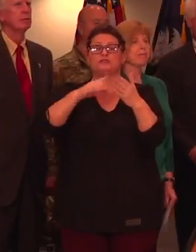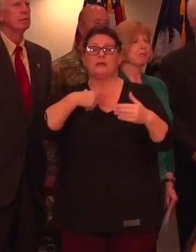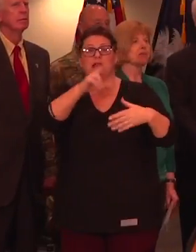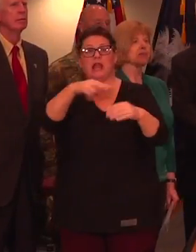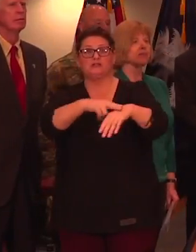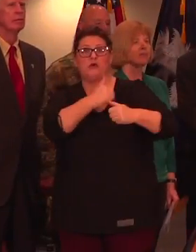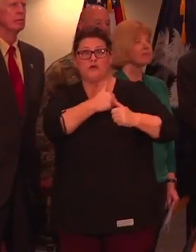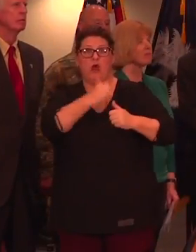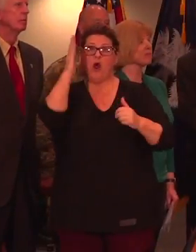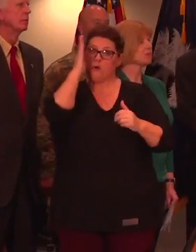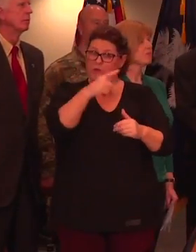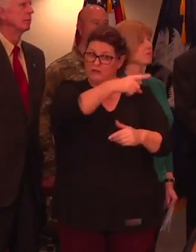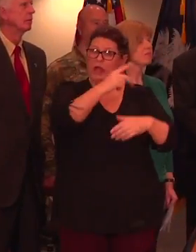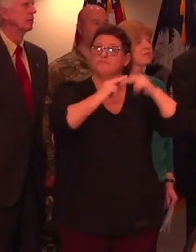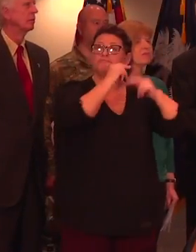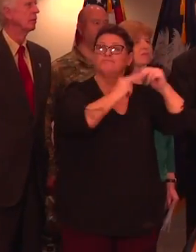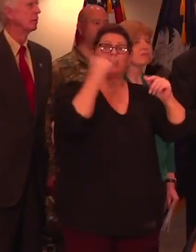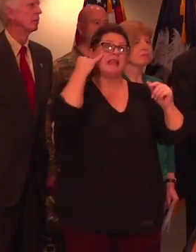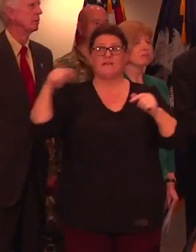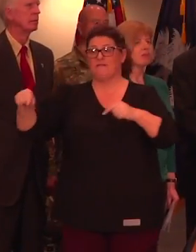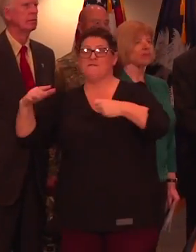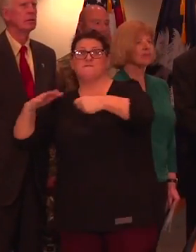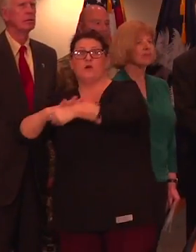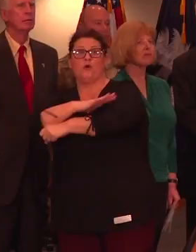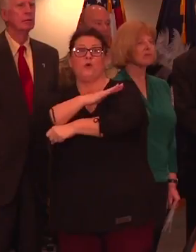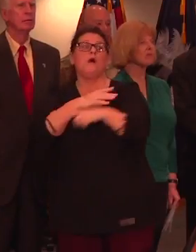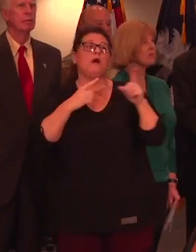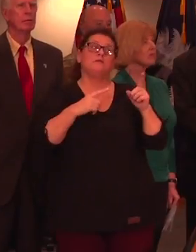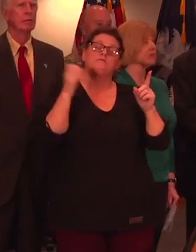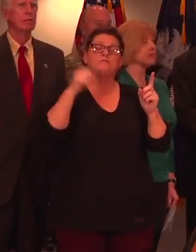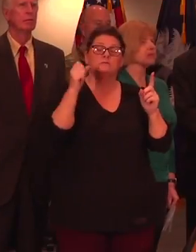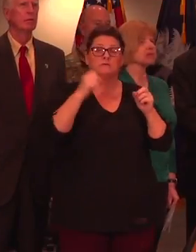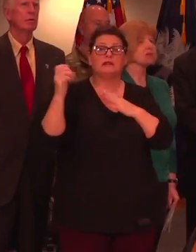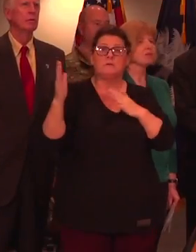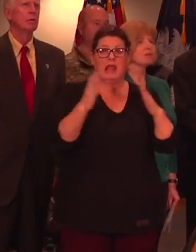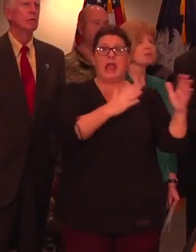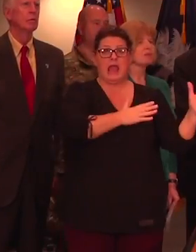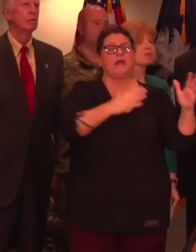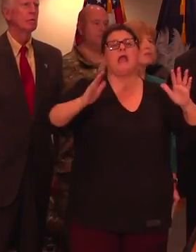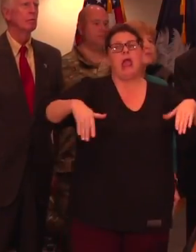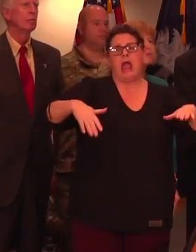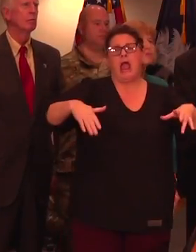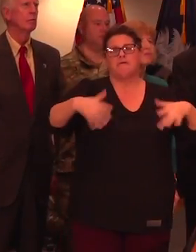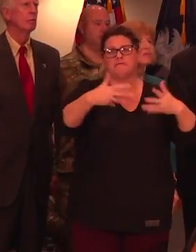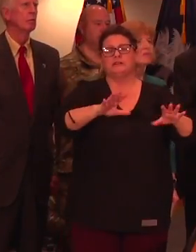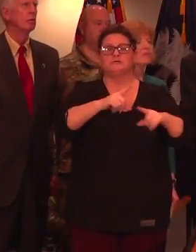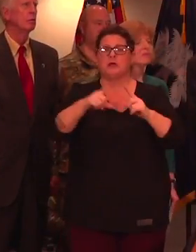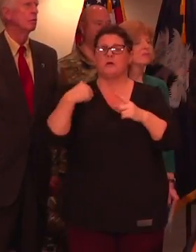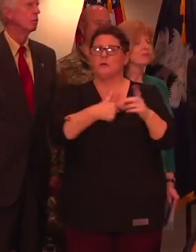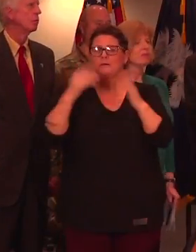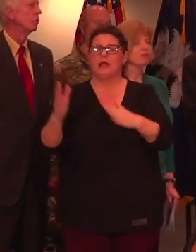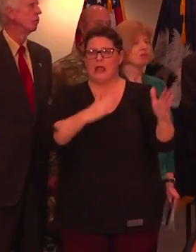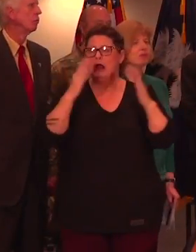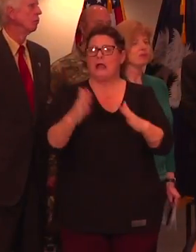if hospitals are overcrowded? That is the purpose of the plan that we are developing. We've not gotten to that point, but we are